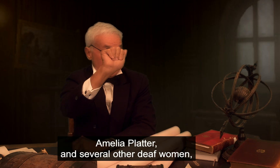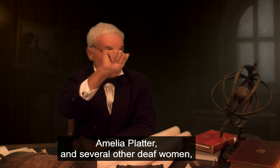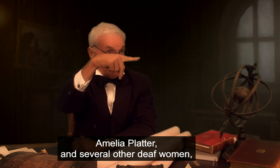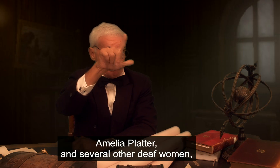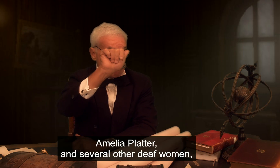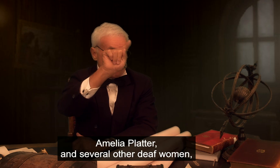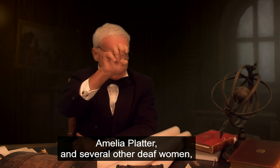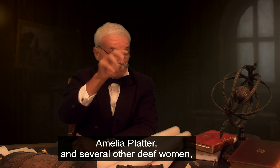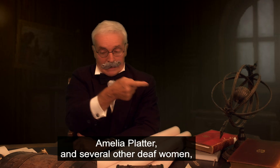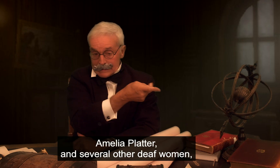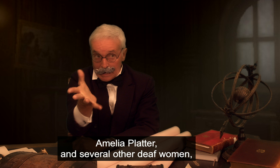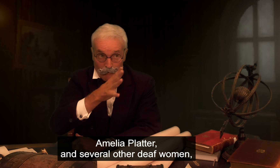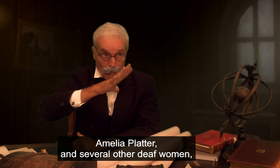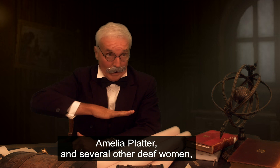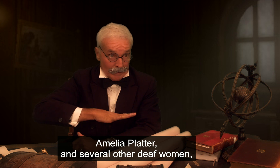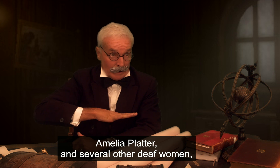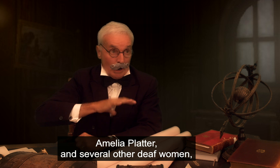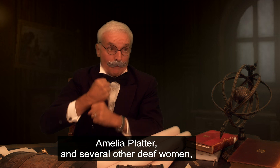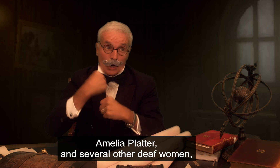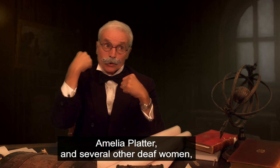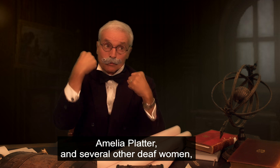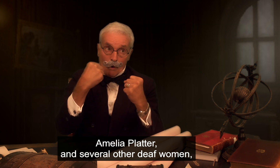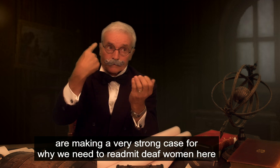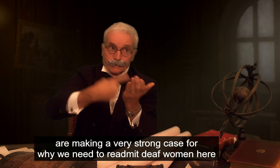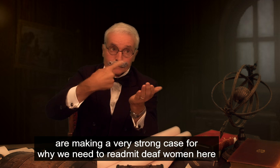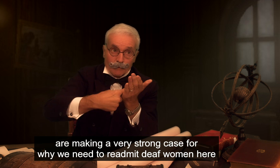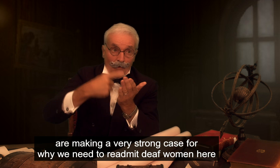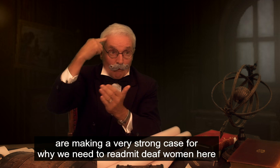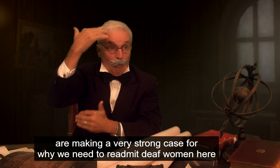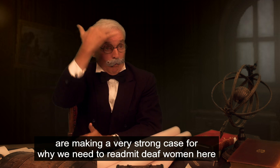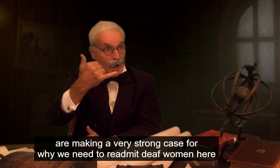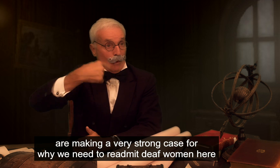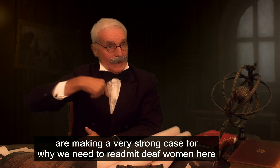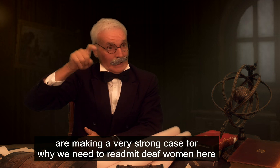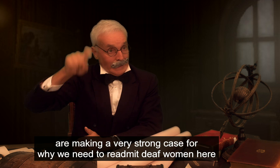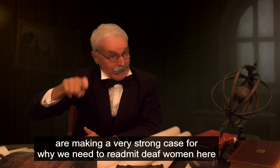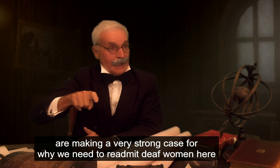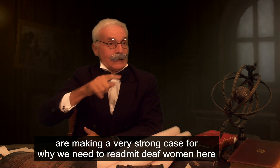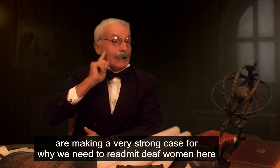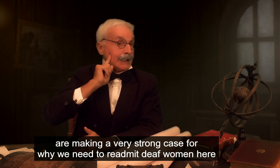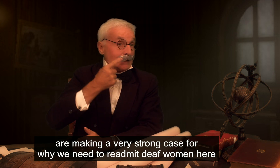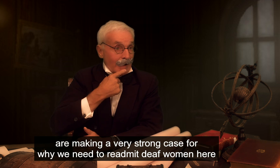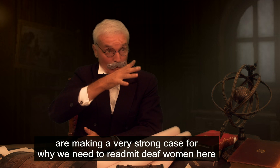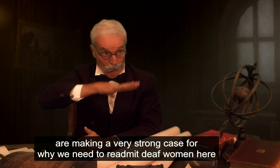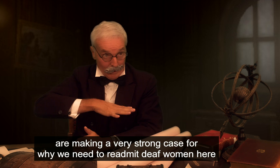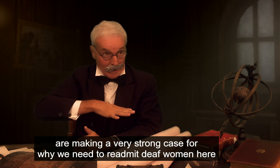Amelia Platter and several other deaf women are making a very strong case for why we need to readmit deaf women